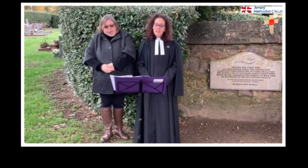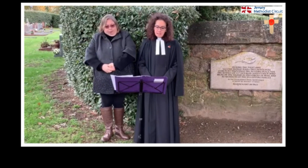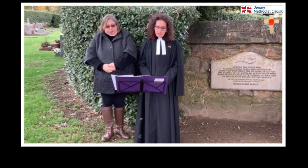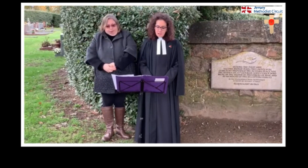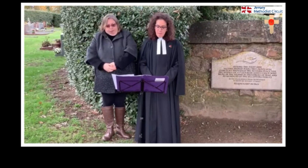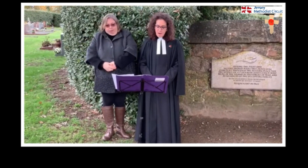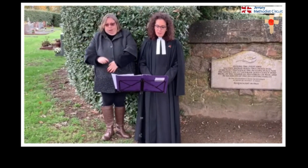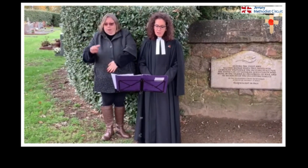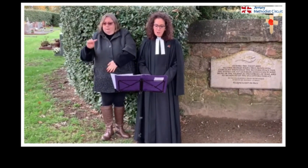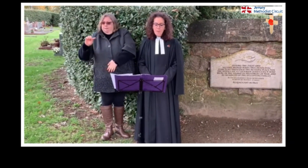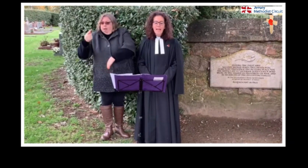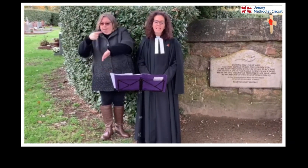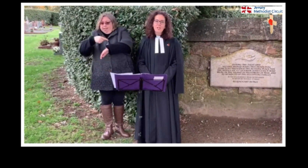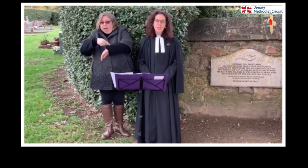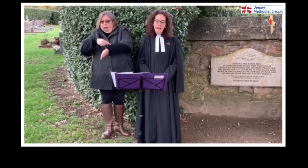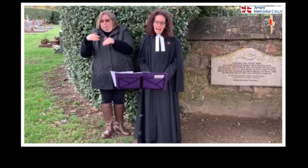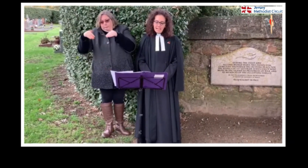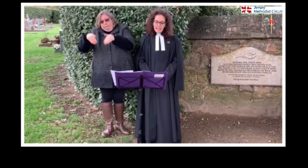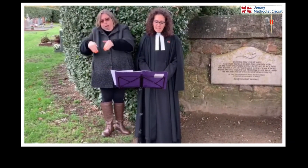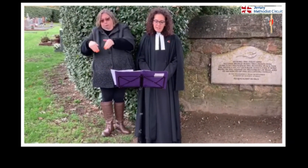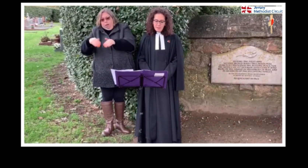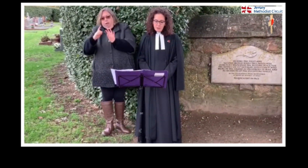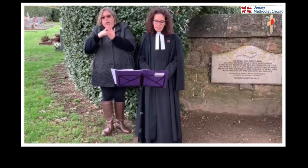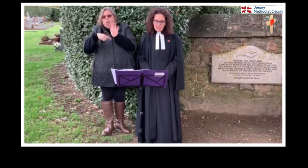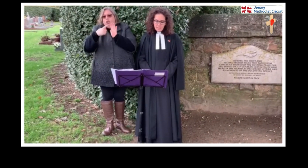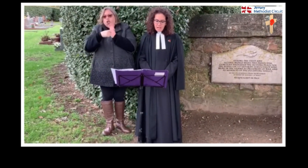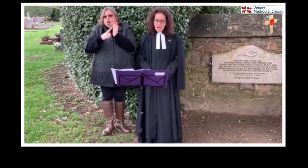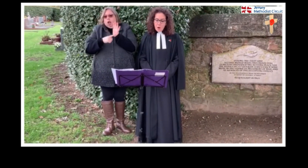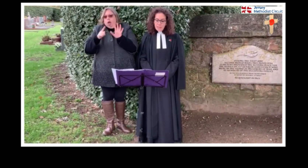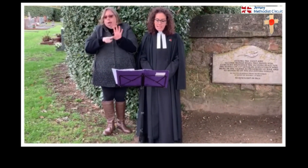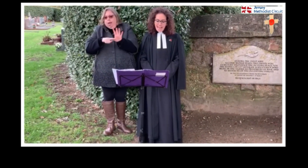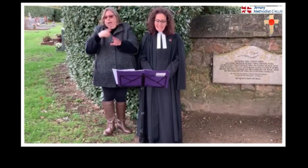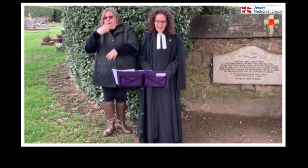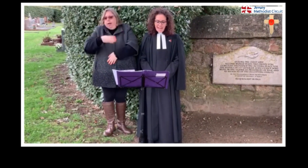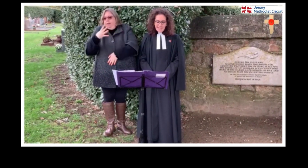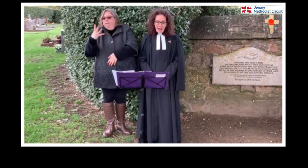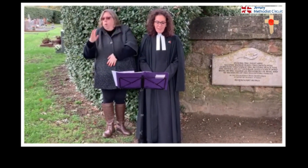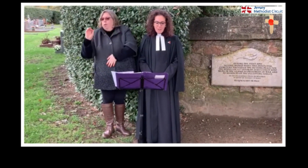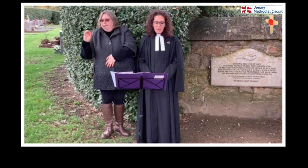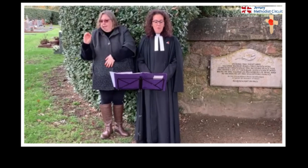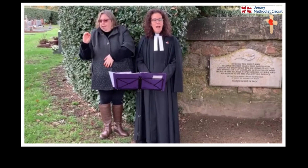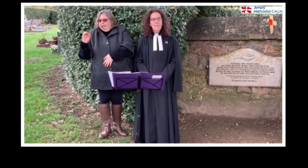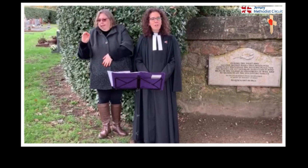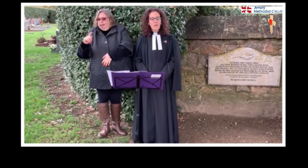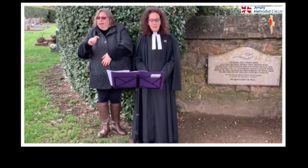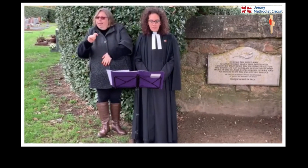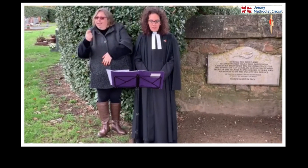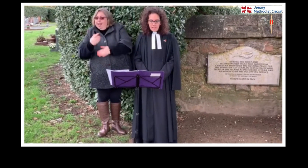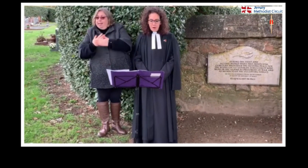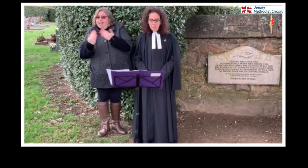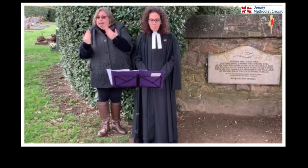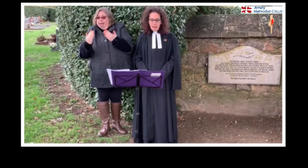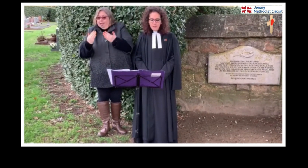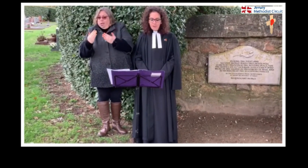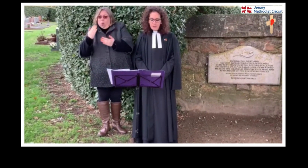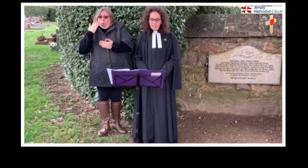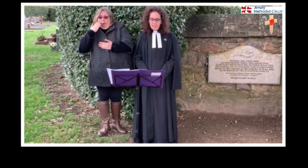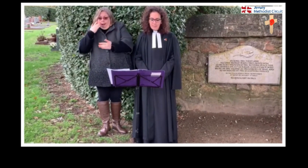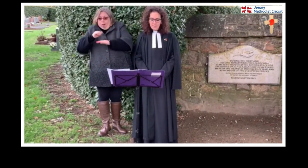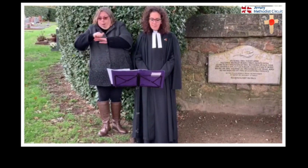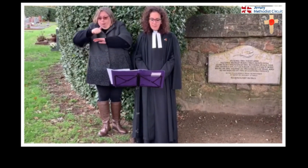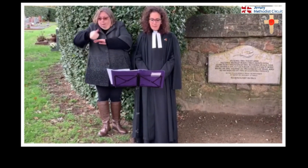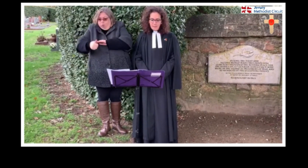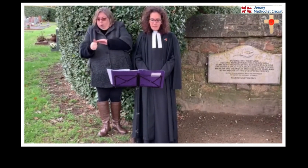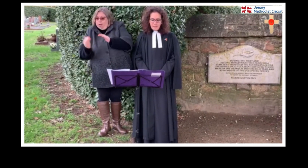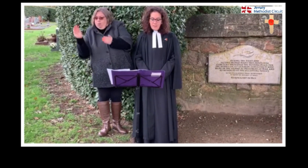The first such burial took place in July 1940, only 10 days after the arrival of the first occupying